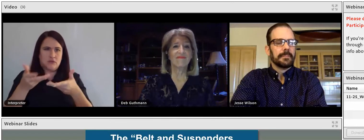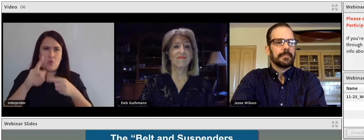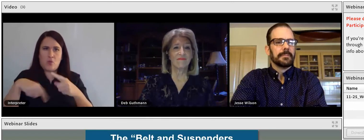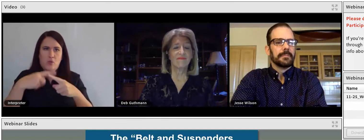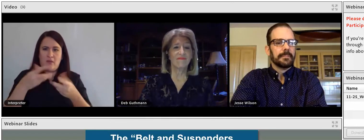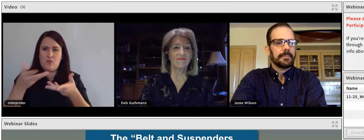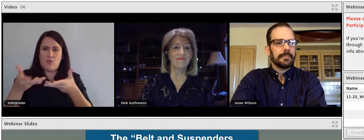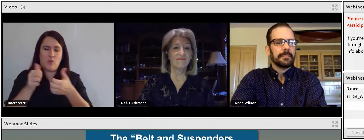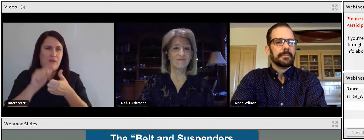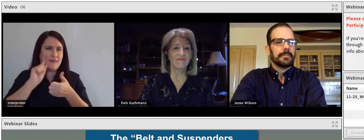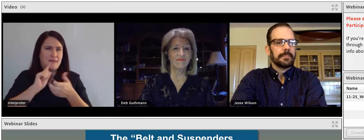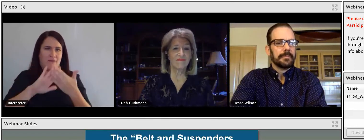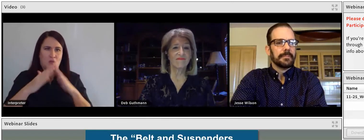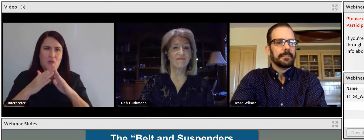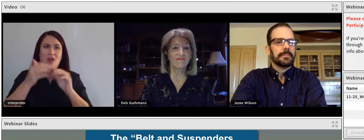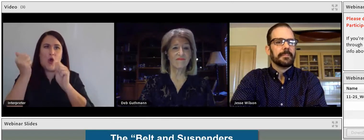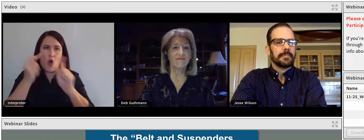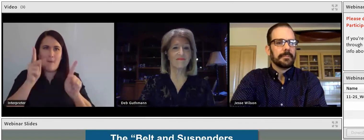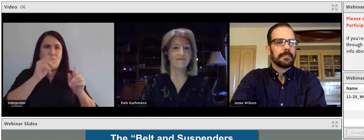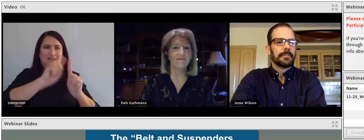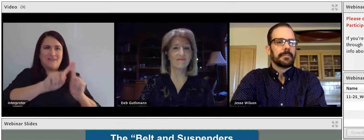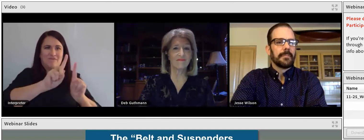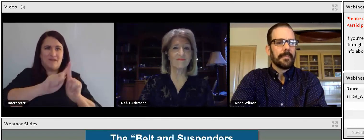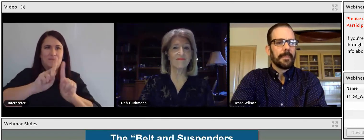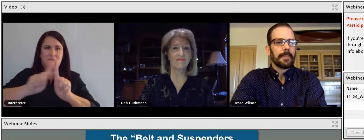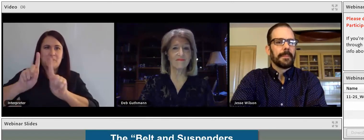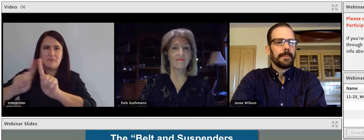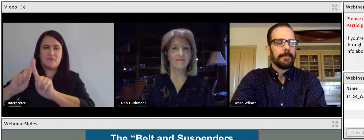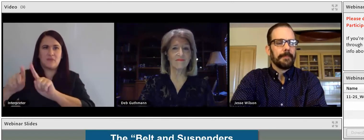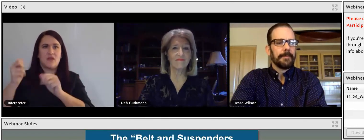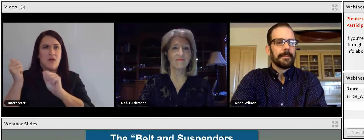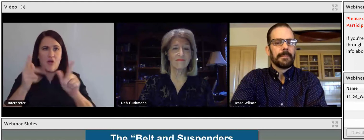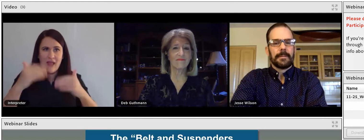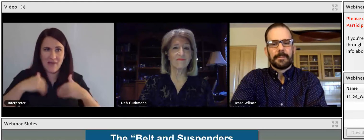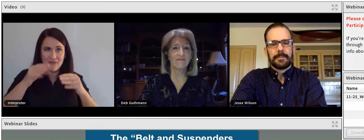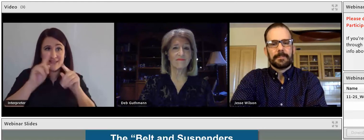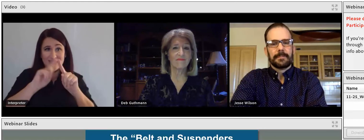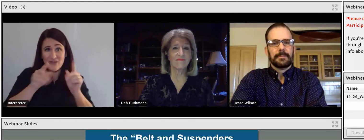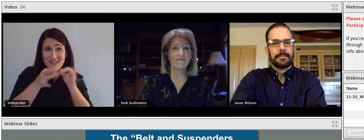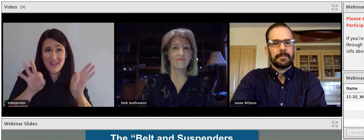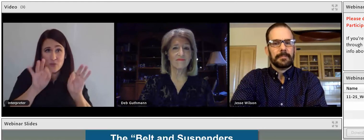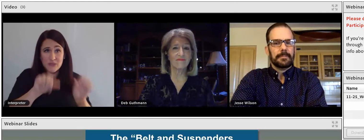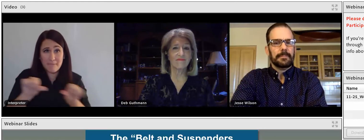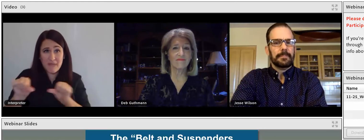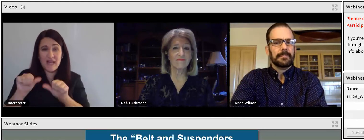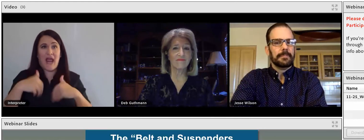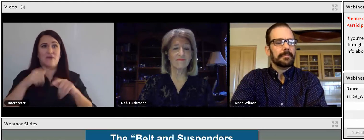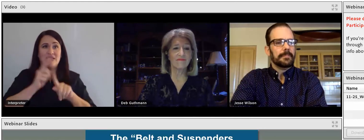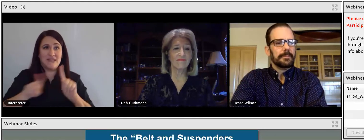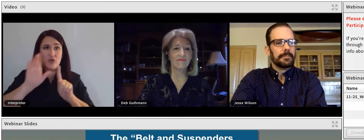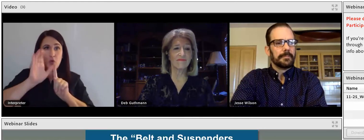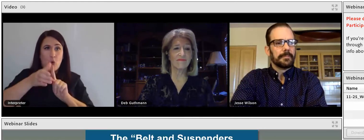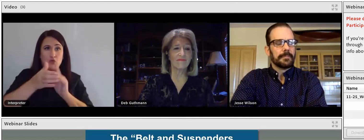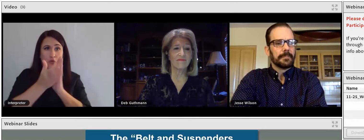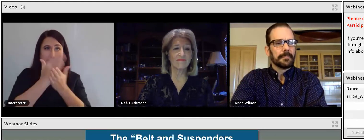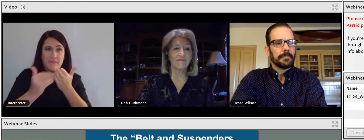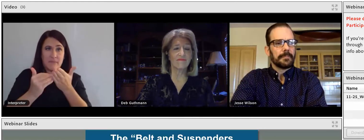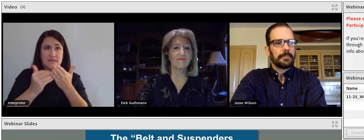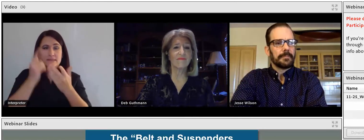Every individual is different. Everyone has different language abilities, has different cultural pieces to